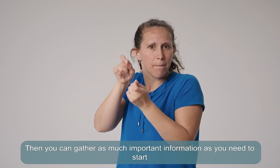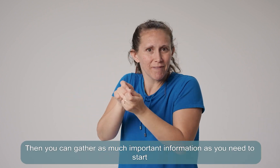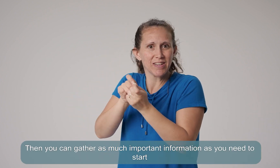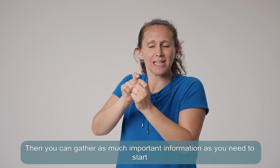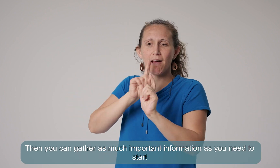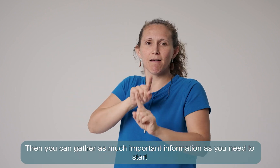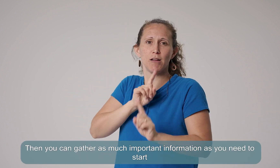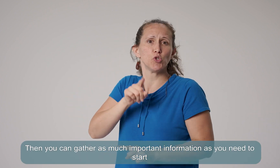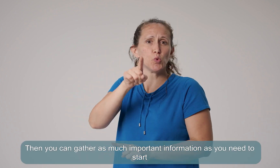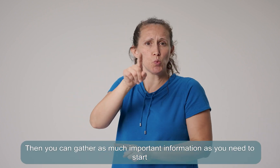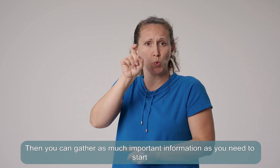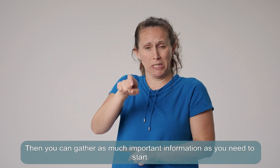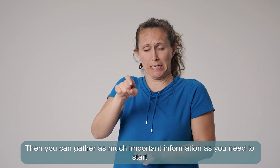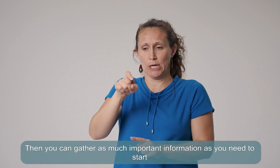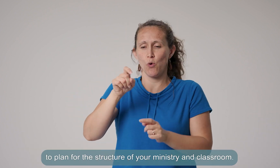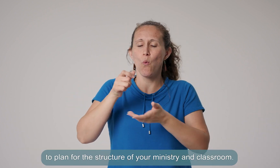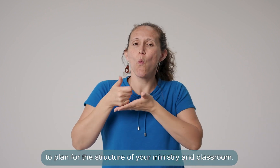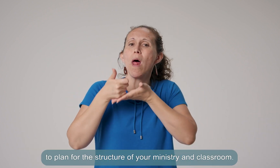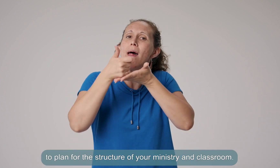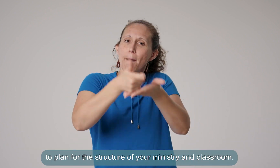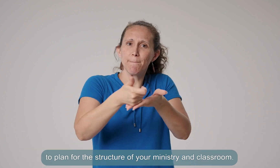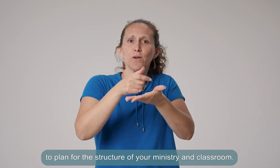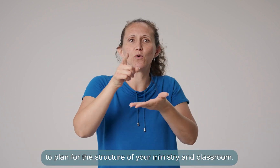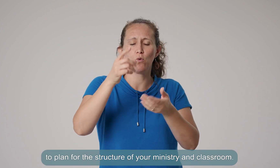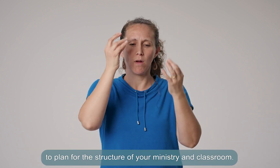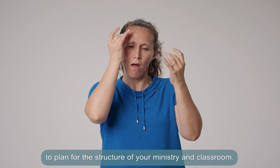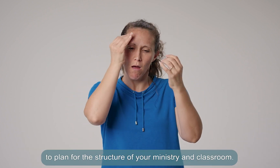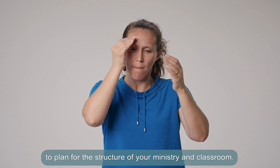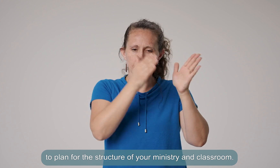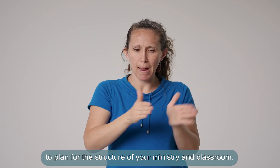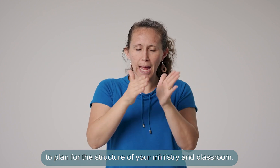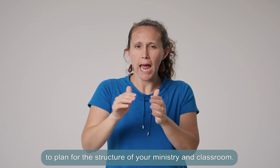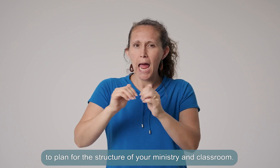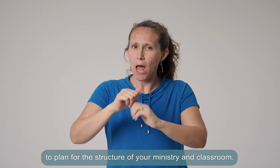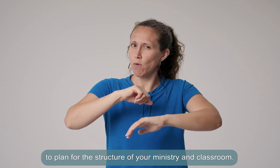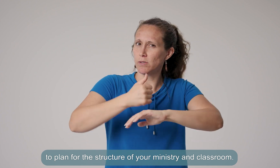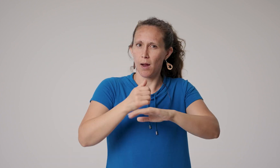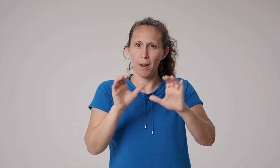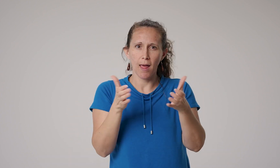information as you need to start to plan for the structure of your ministry and classroom.